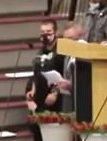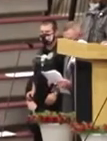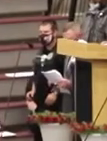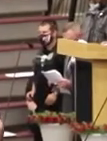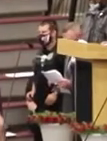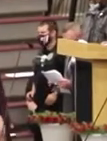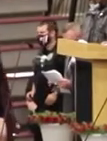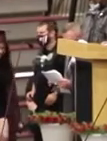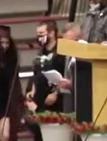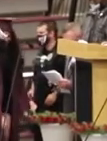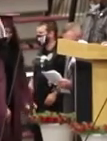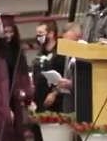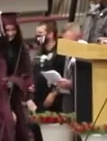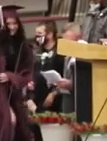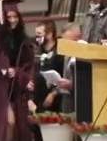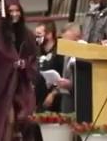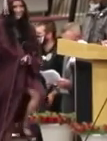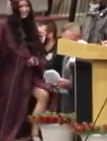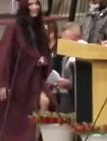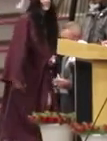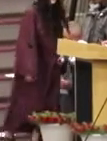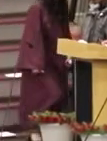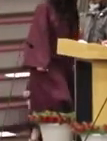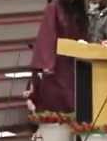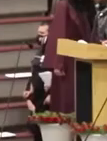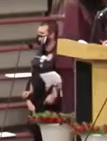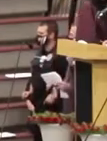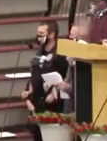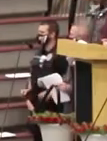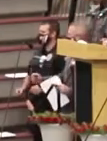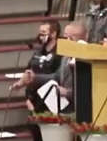Liza Rosa Vargas.